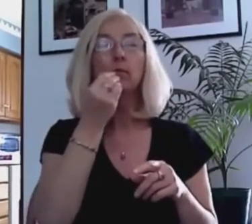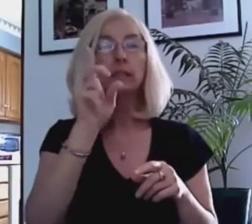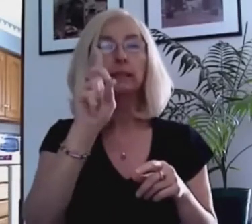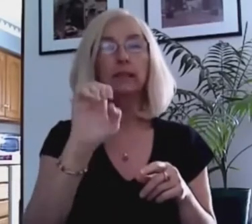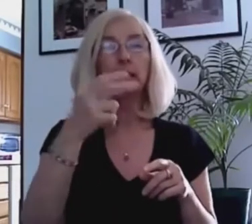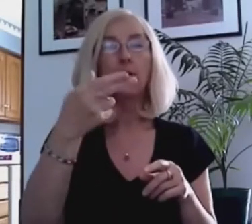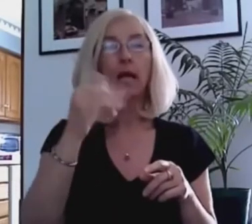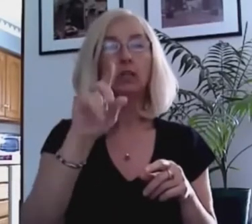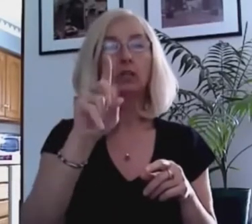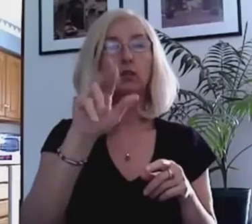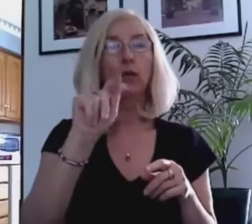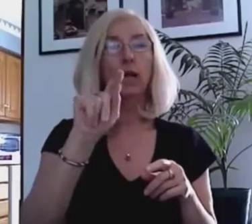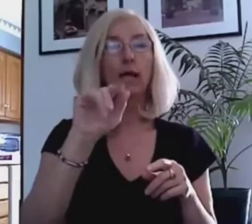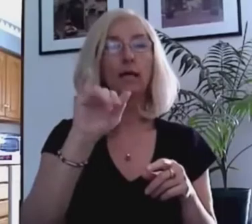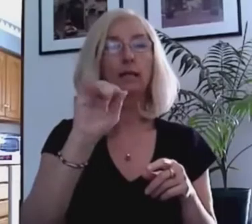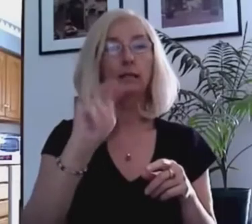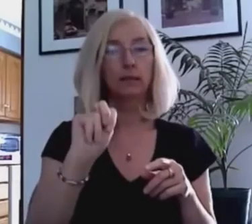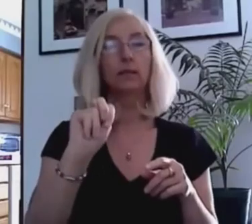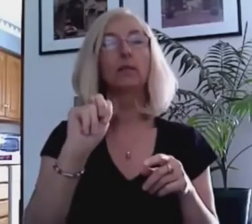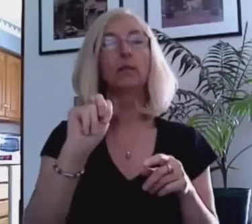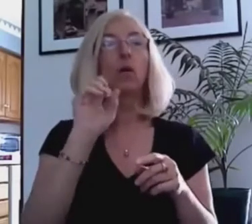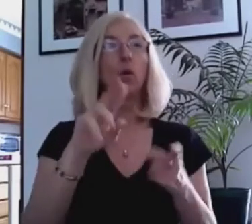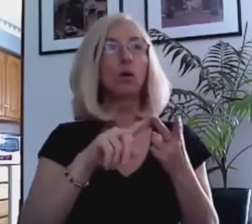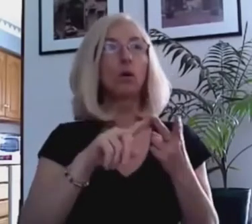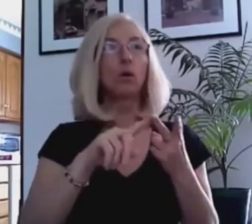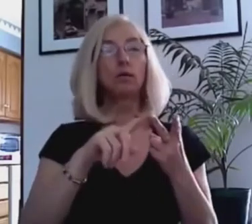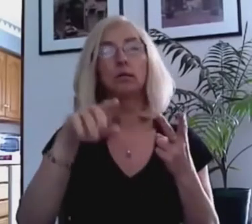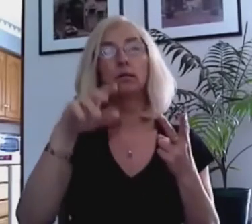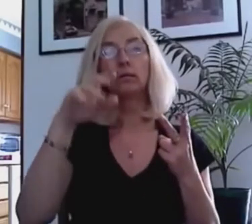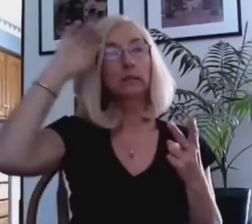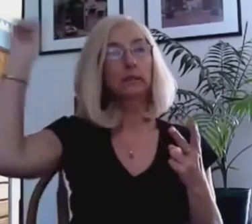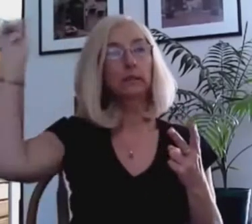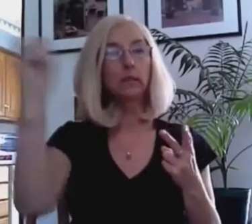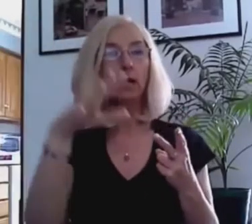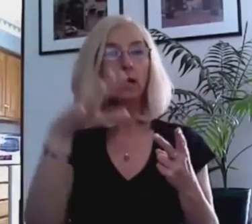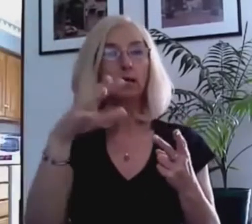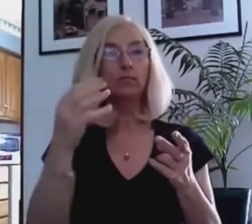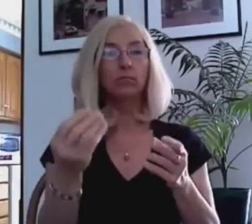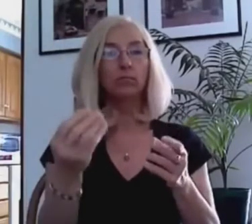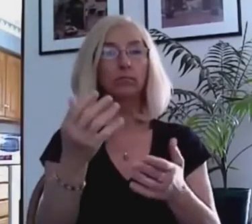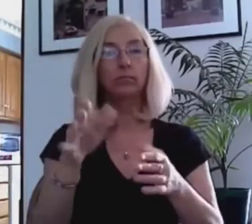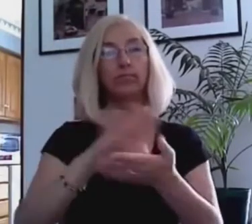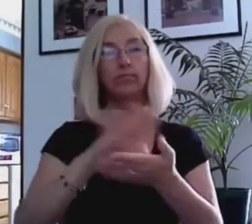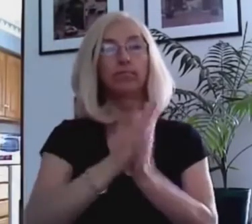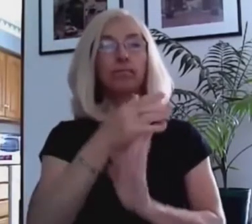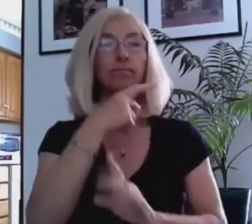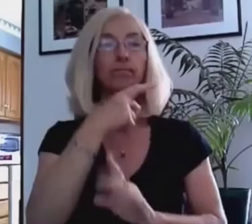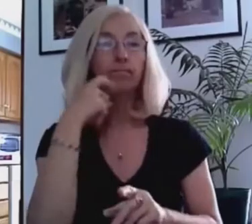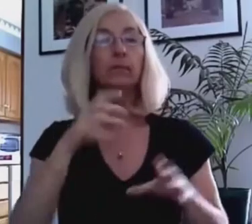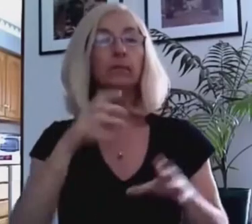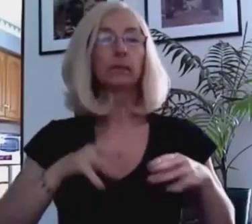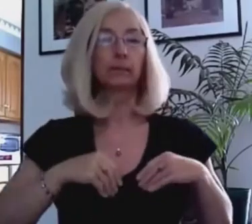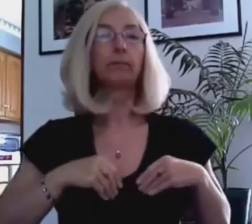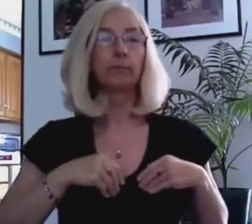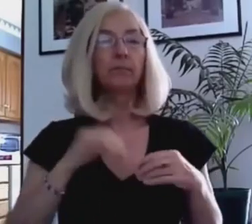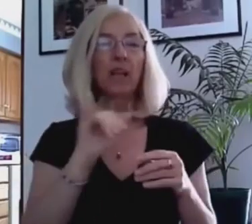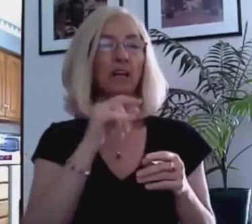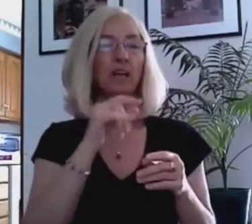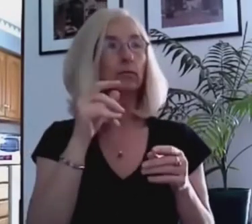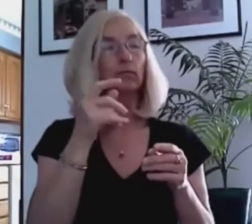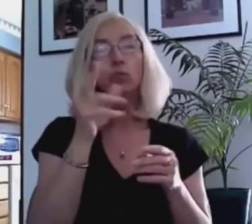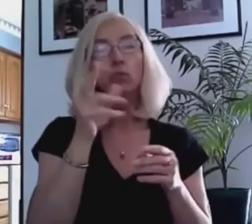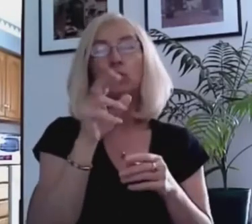lightly toast anything. And it's a very dry diet. It's really important on this diet to